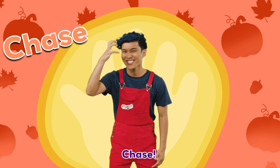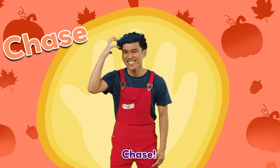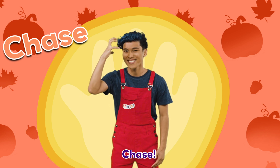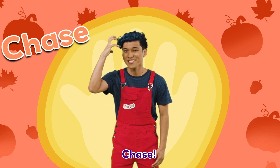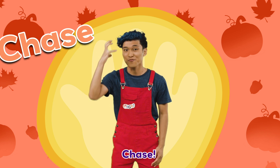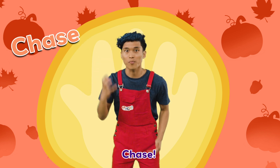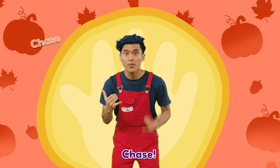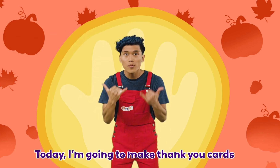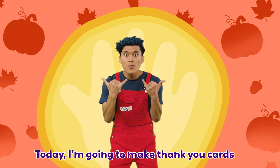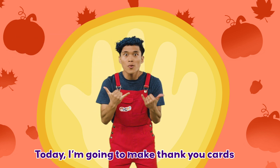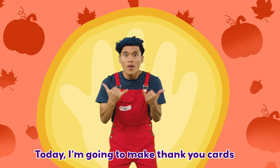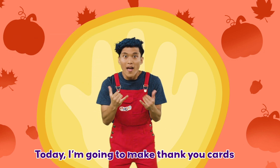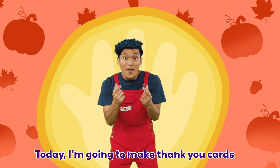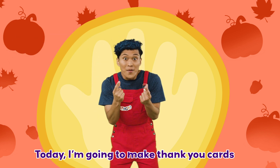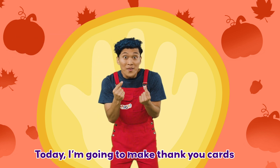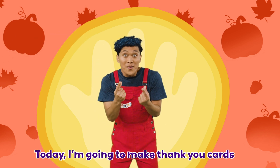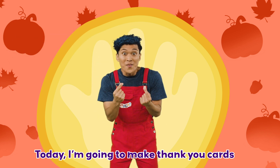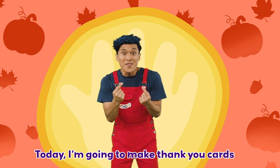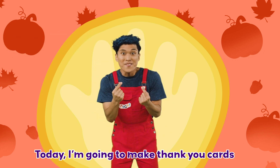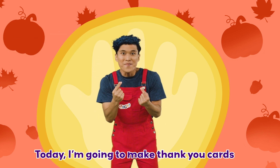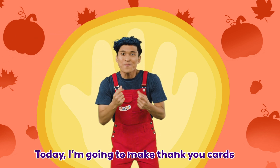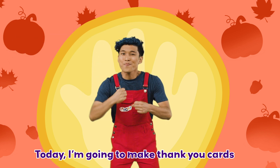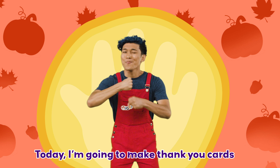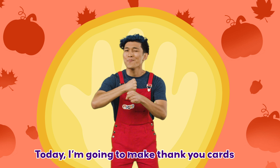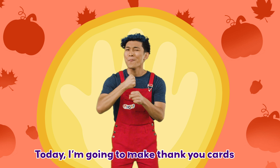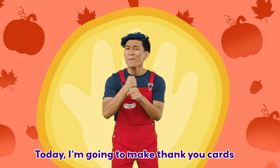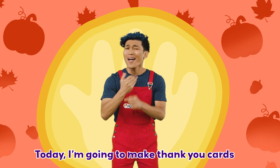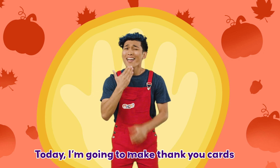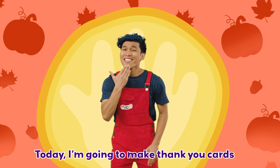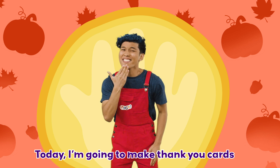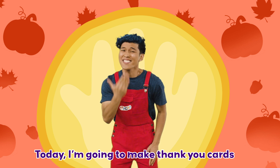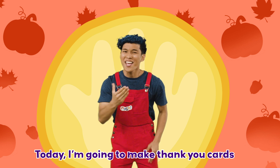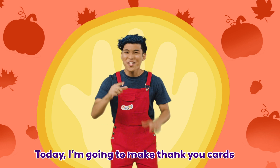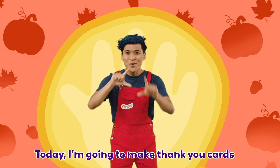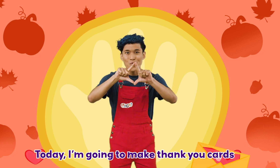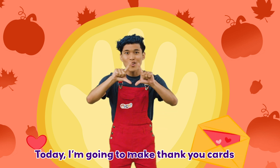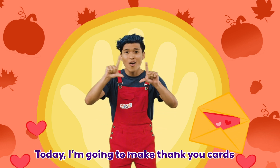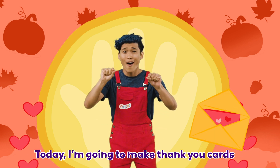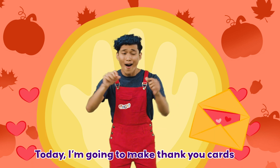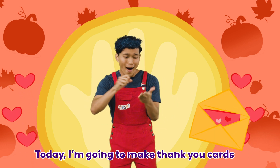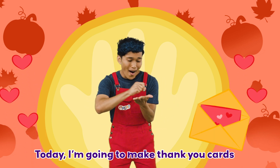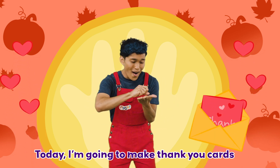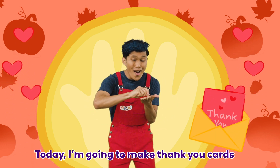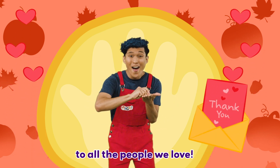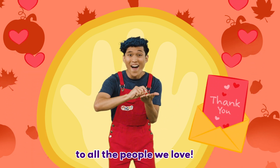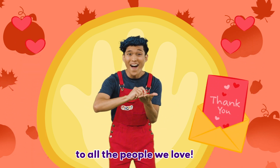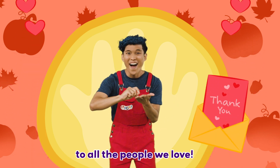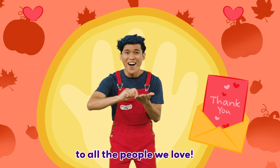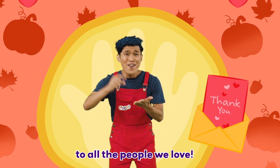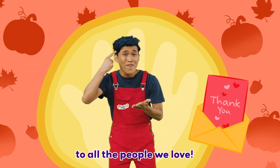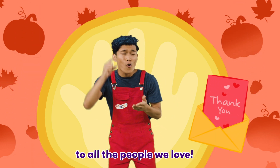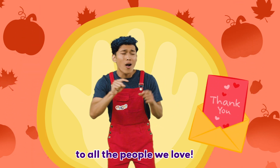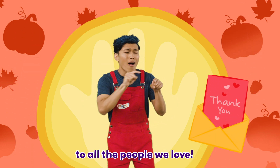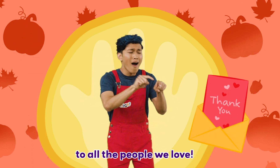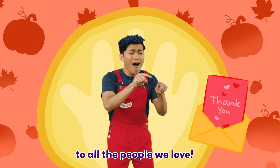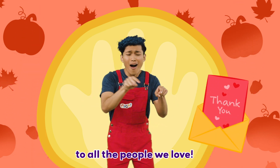Chase, today I'm gonna make thank you cards to all the people